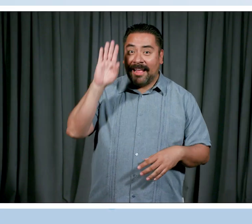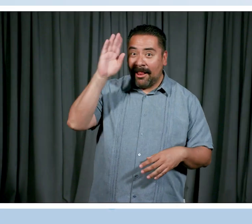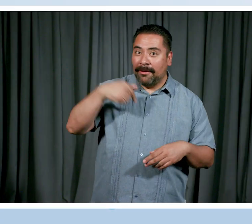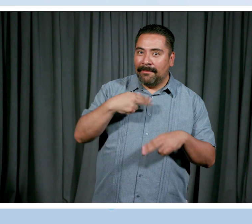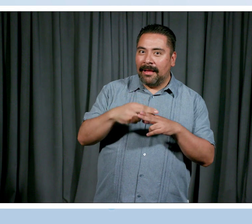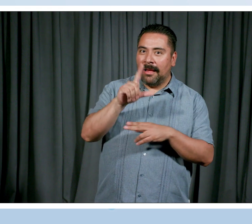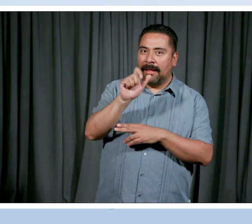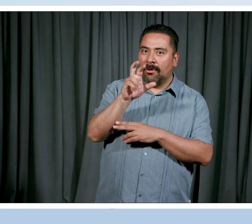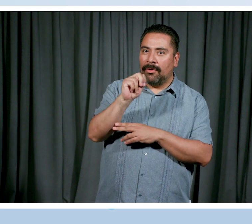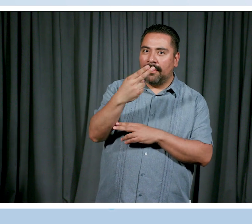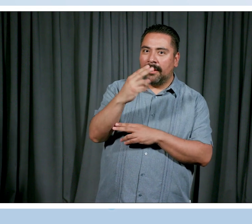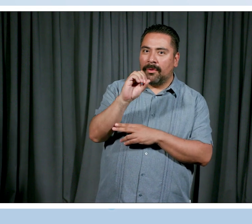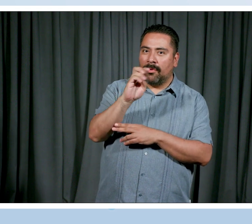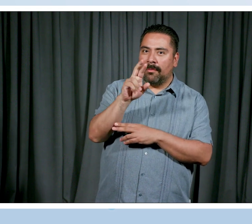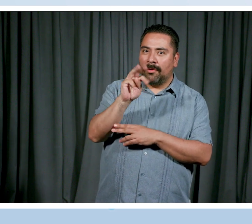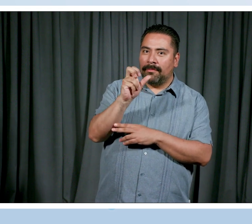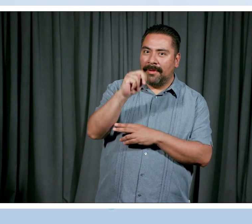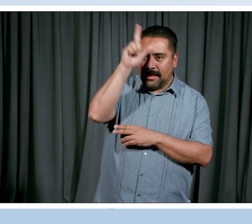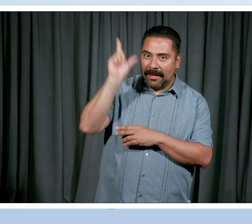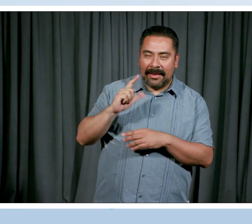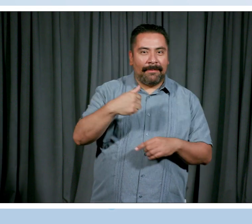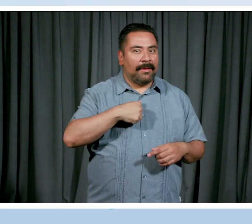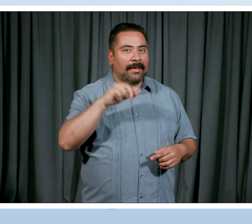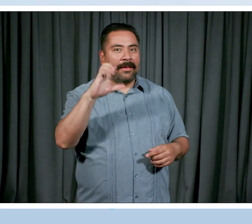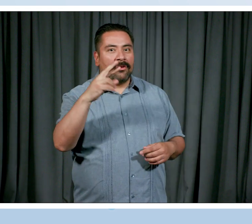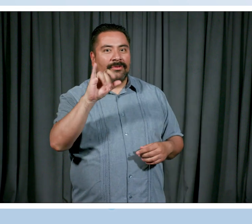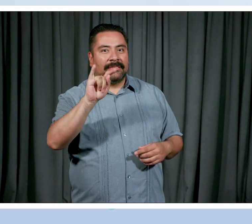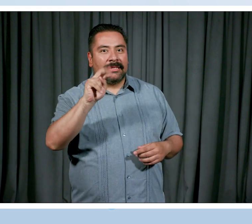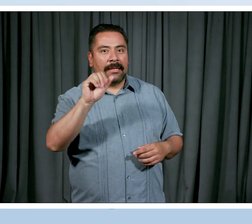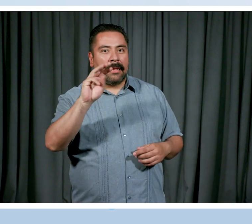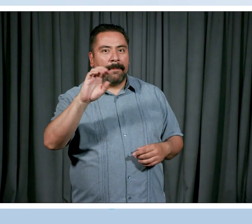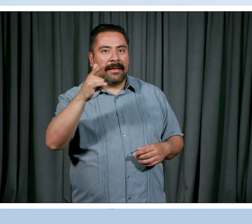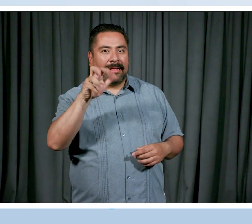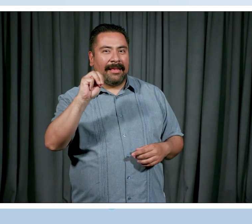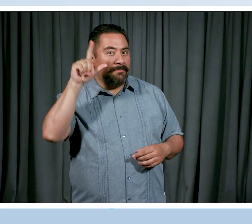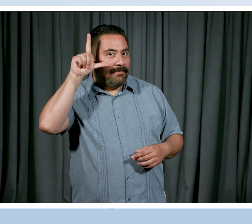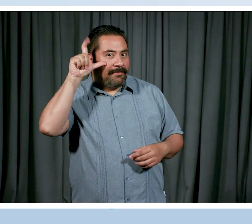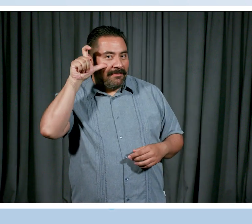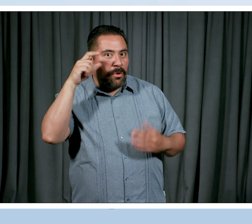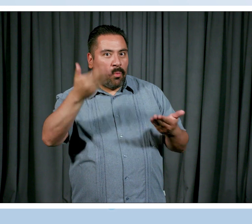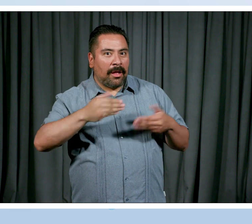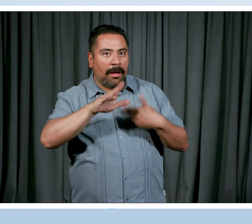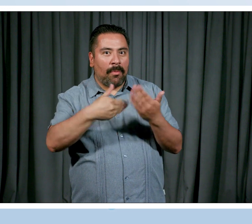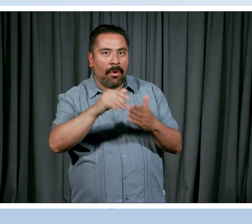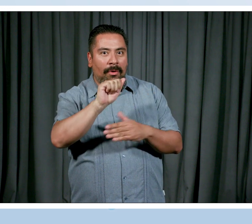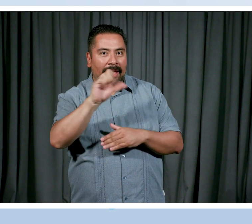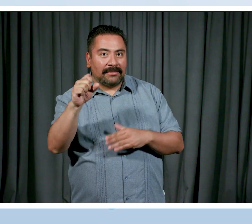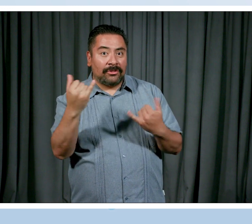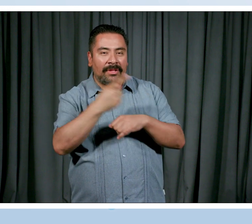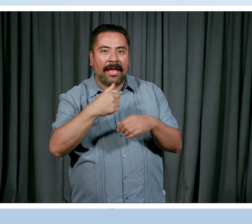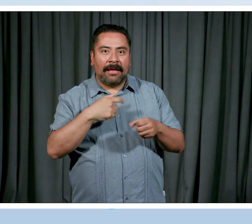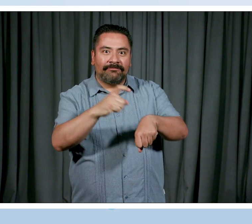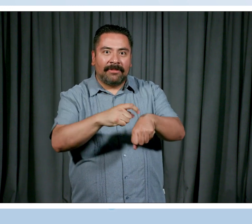Hello, I'm Lauren Huberman. And I'm Christina McLean. Welcome to All Access. Today, we have the opportunity